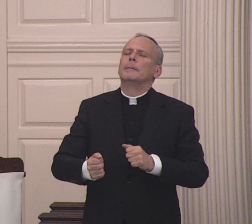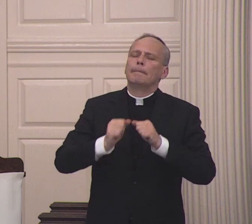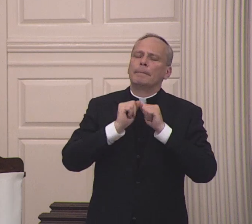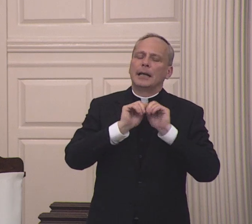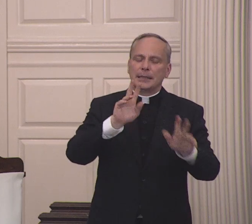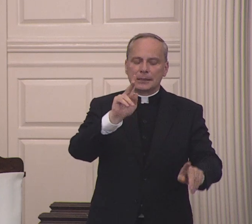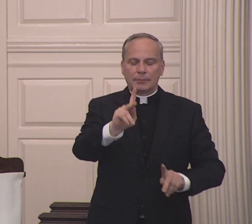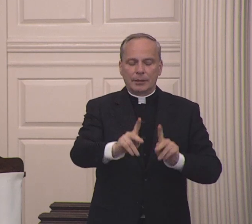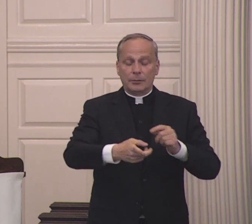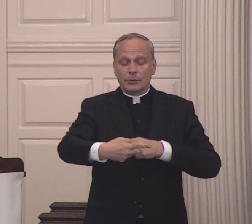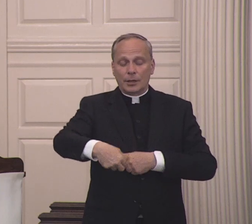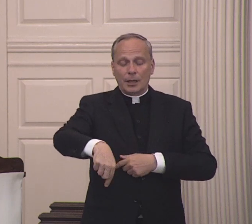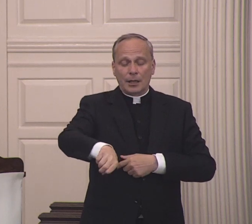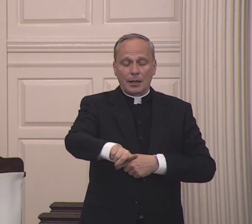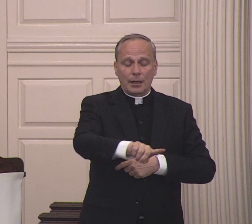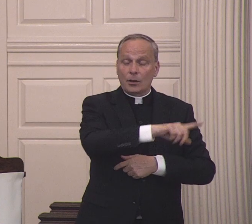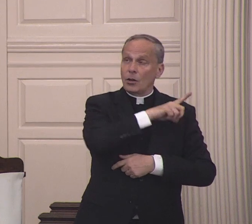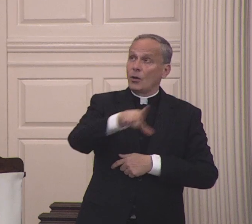Blessed the